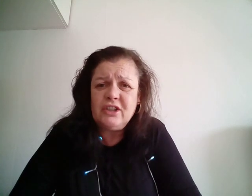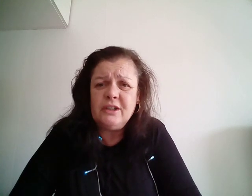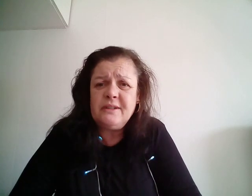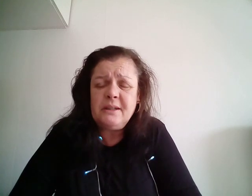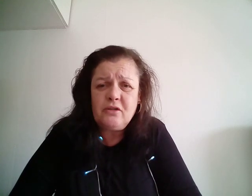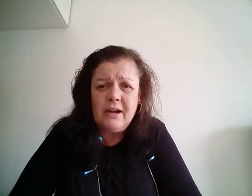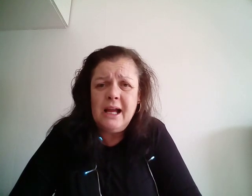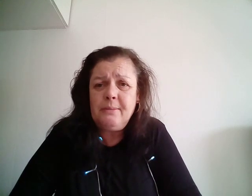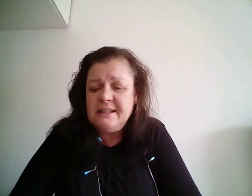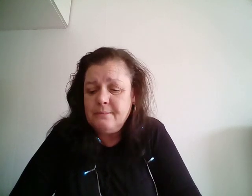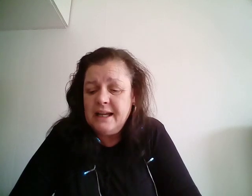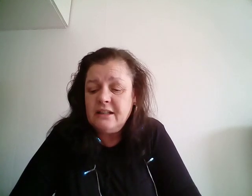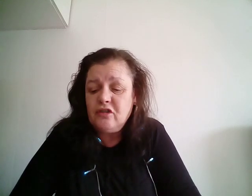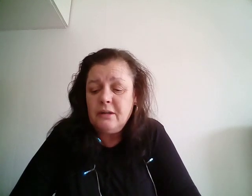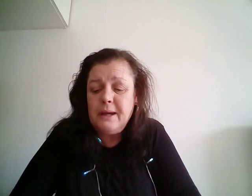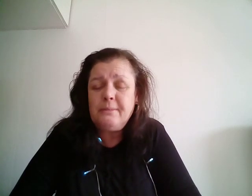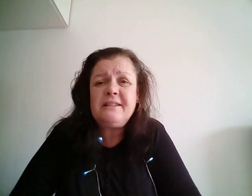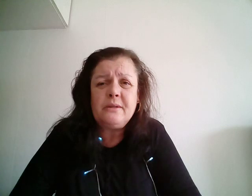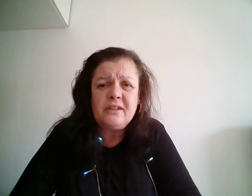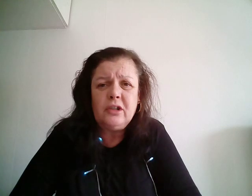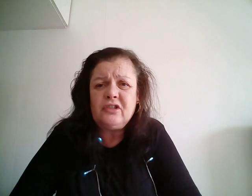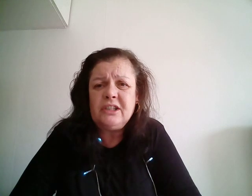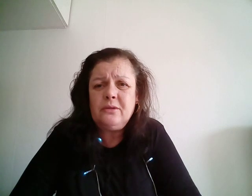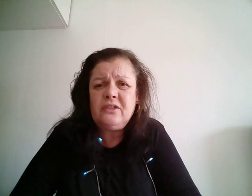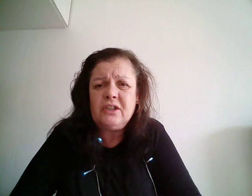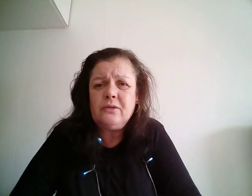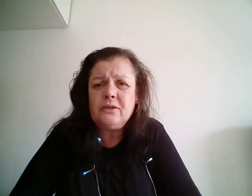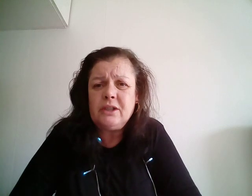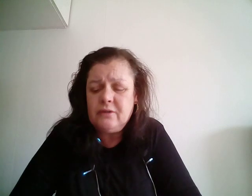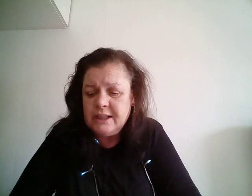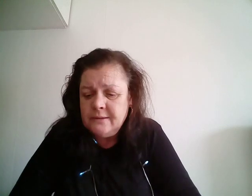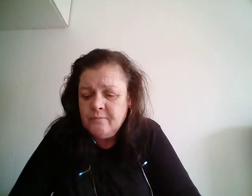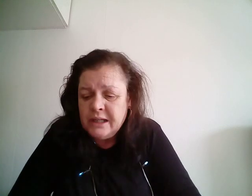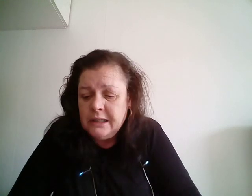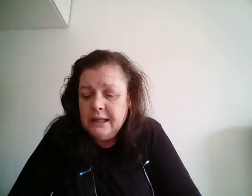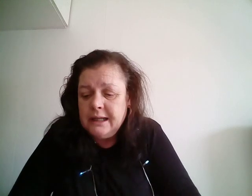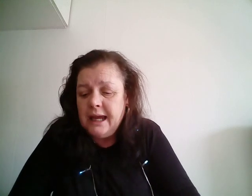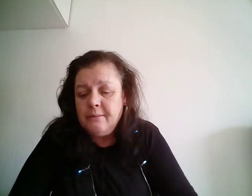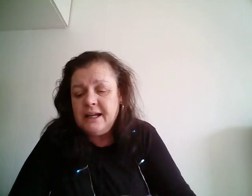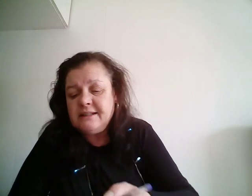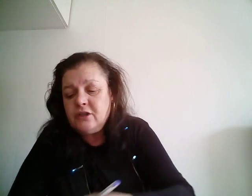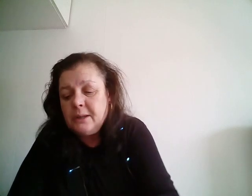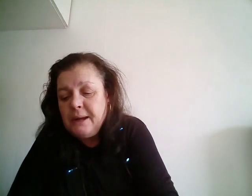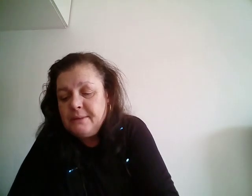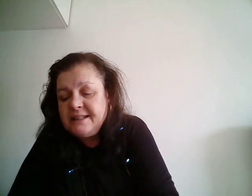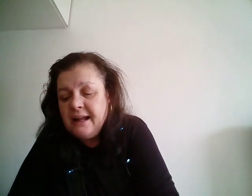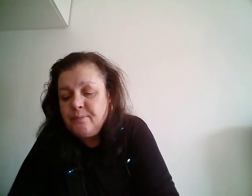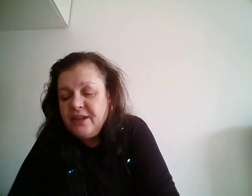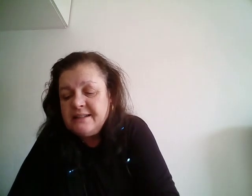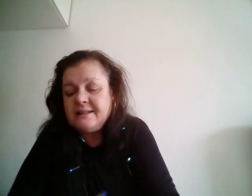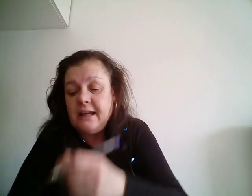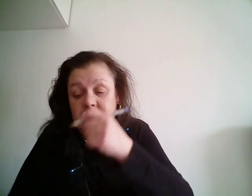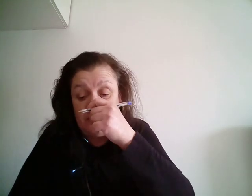2,222 subscribers, my delicious little babies. So it's all the twos, 2222. Okay, my delicious little babies. Now, this